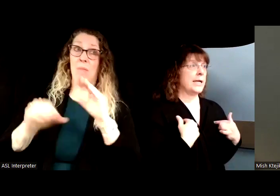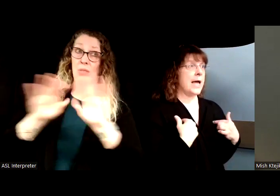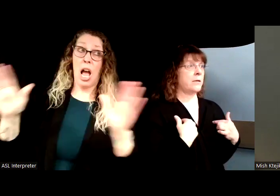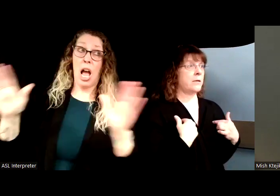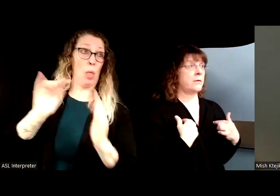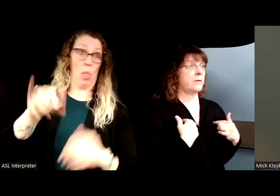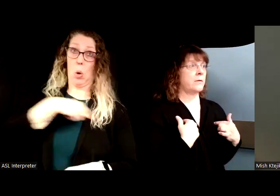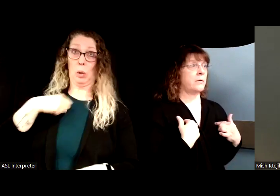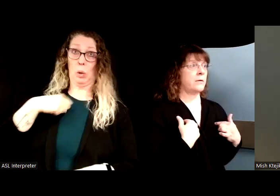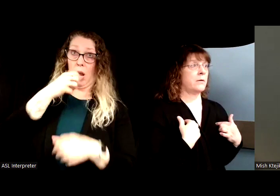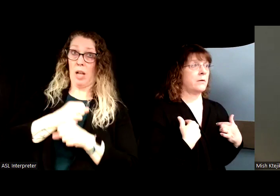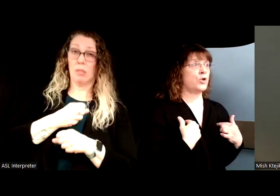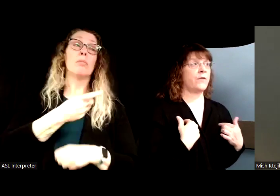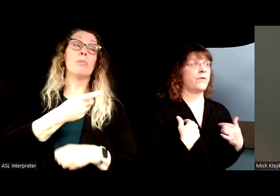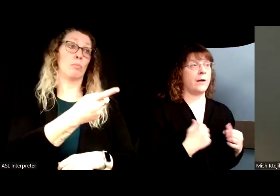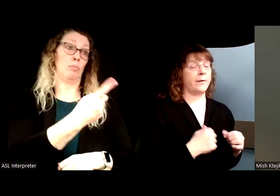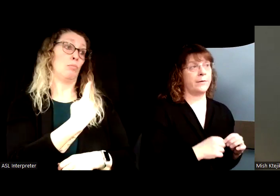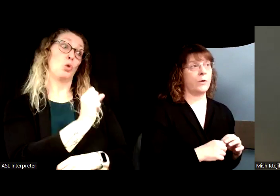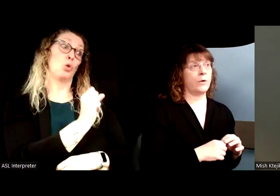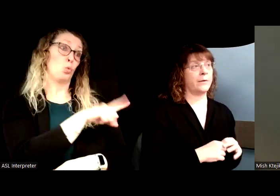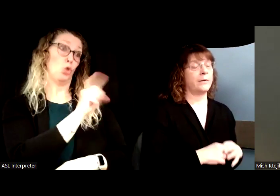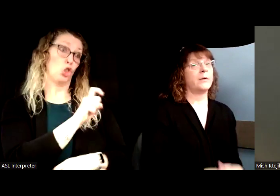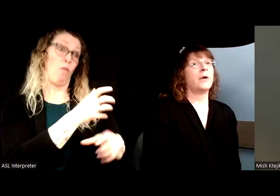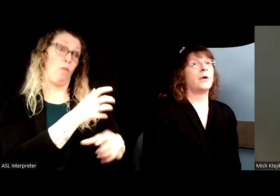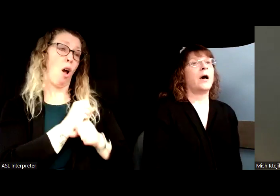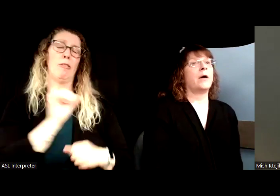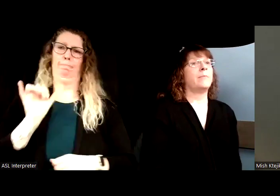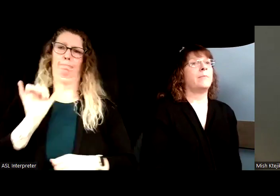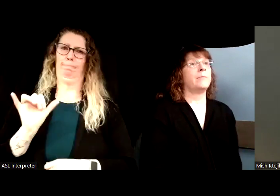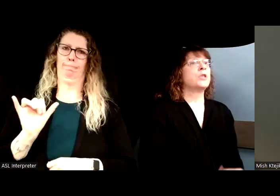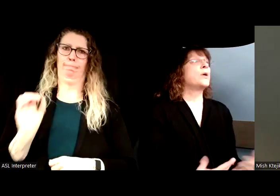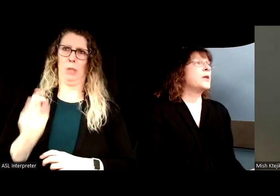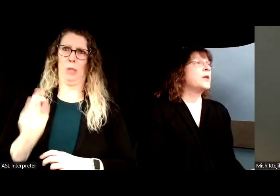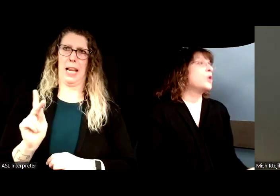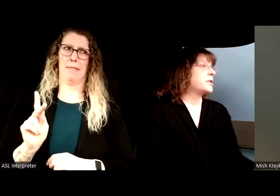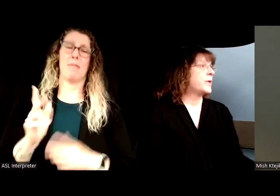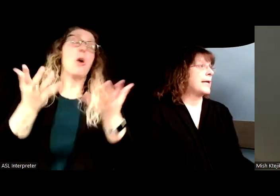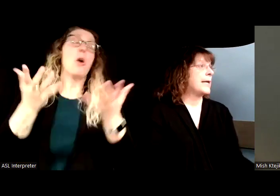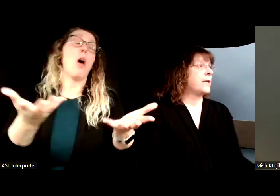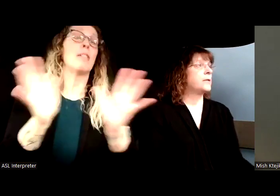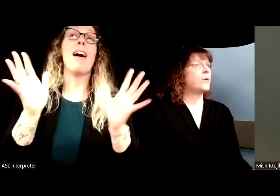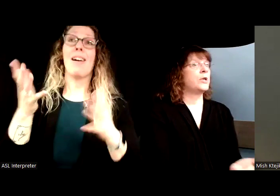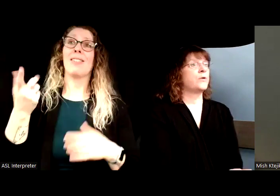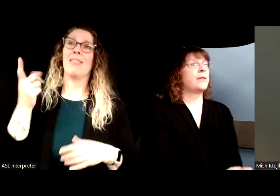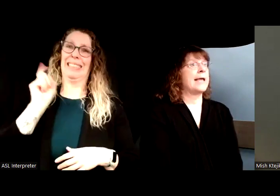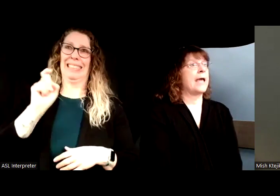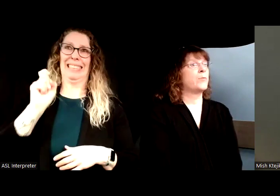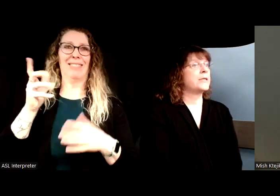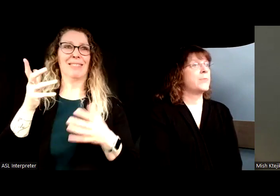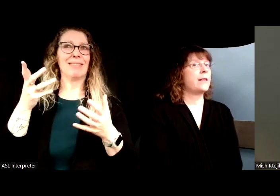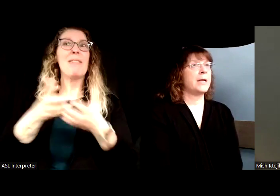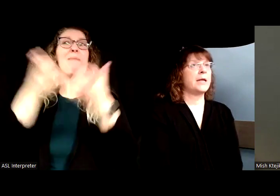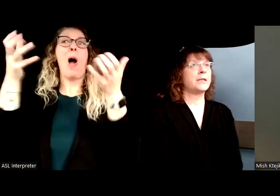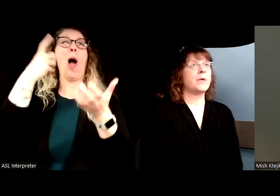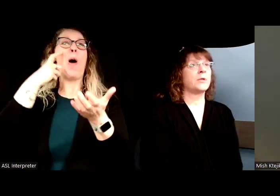didn't get, You should have gotten it. should have gotten, okay. So as much notice as we can get to the community so that they can